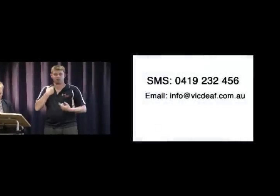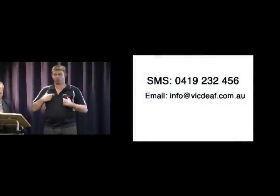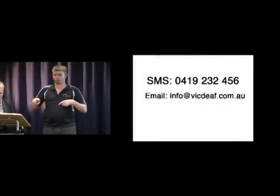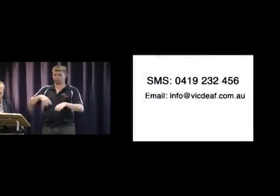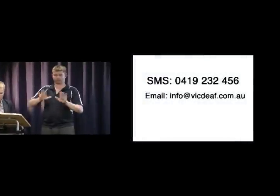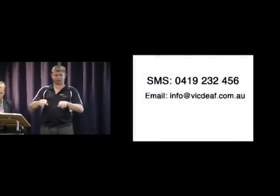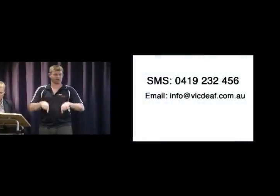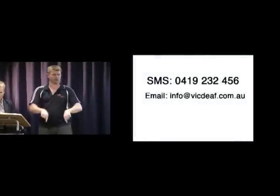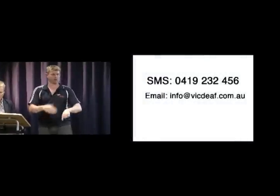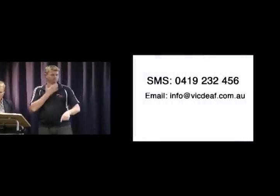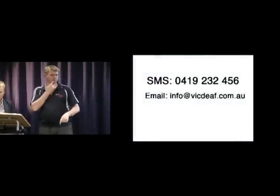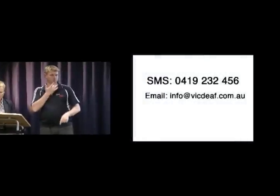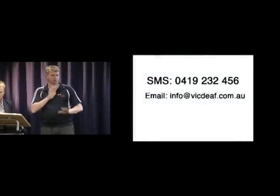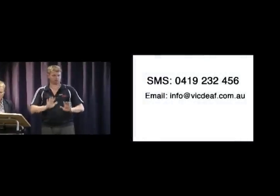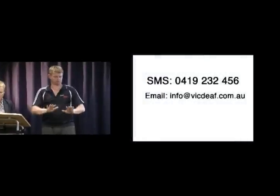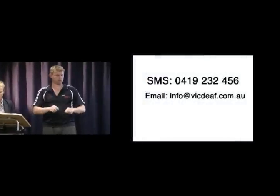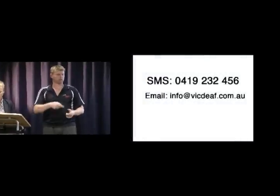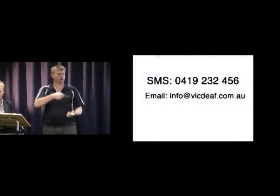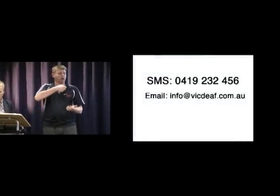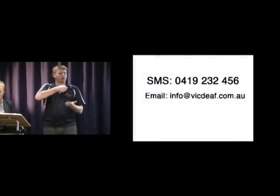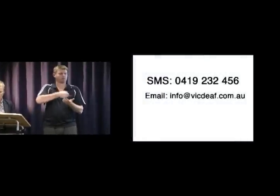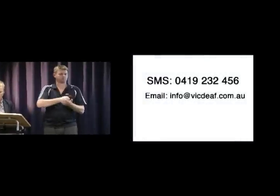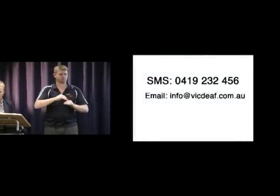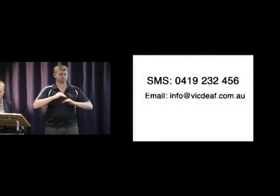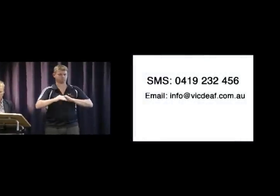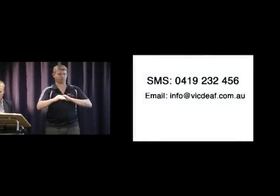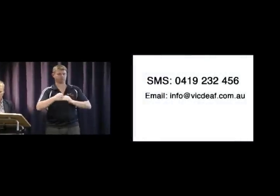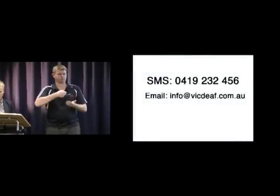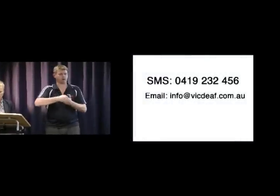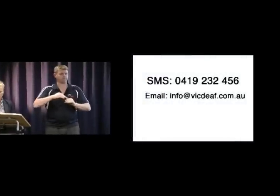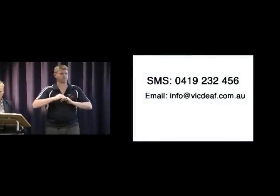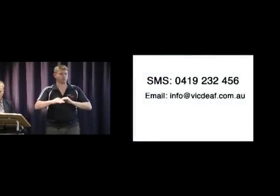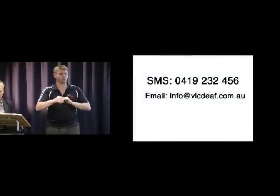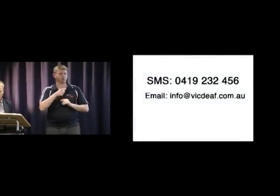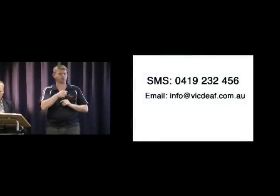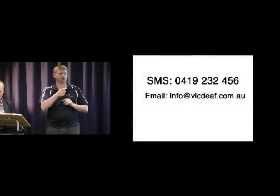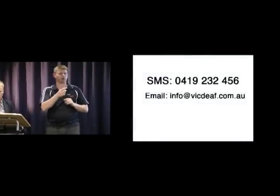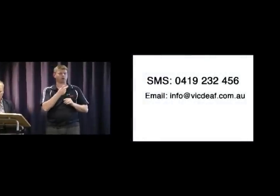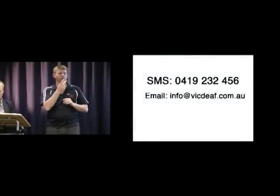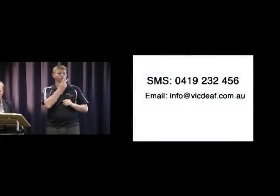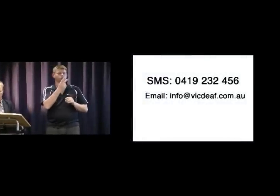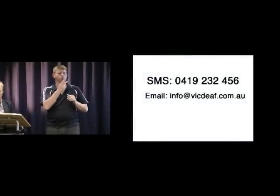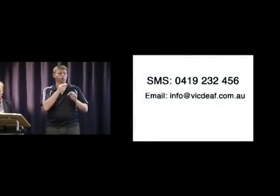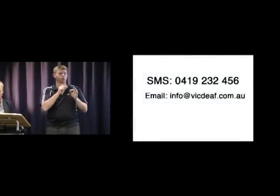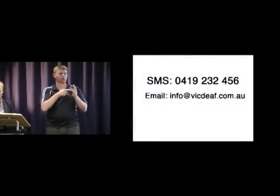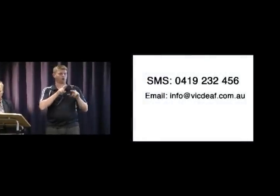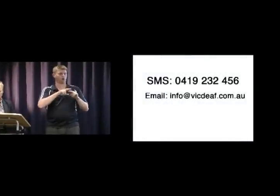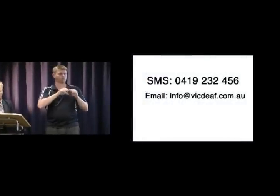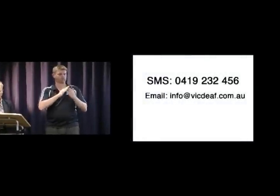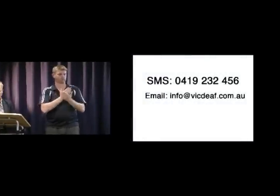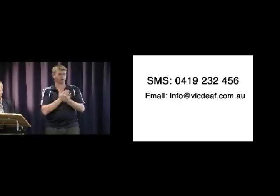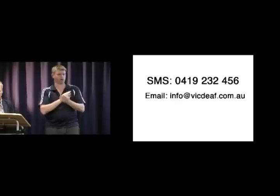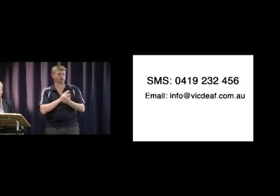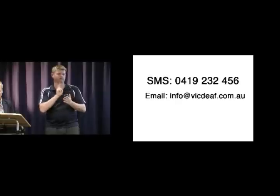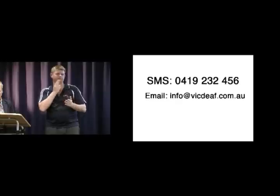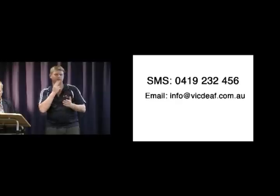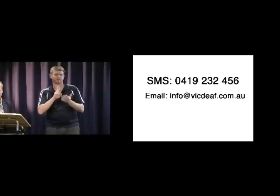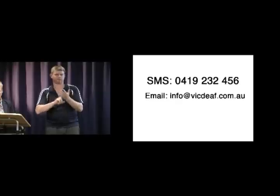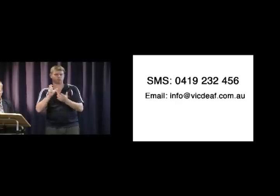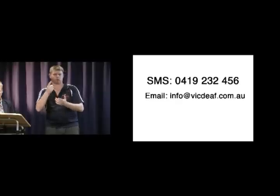using that. And say for example we do decide to stay here. On the ground floor,